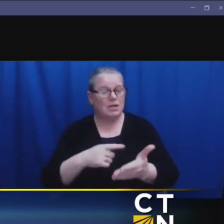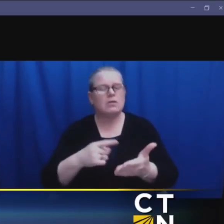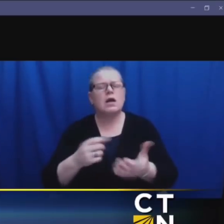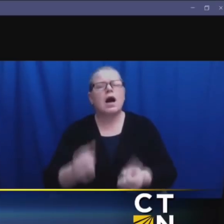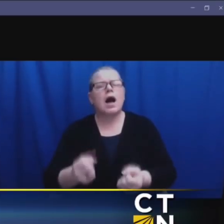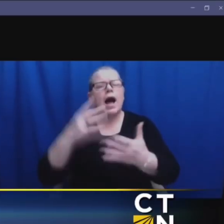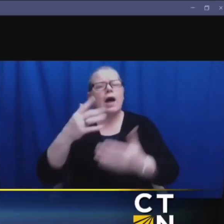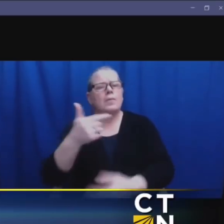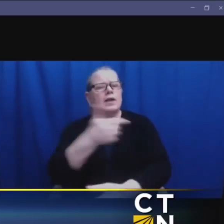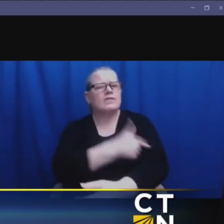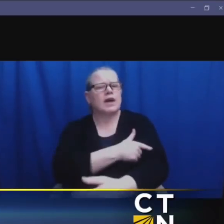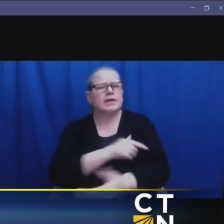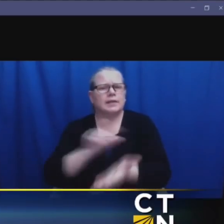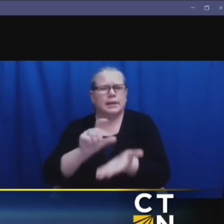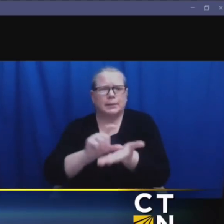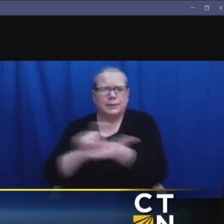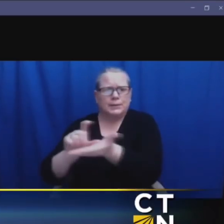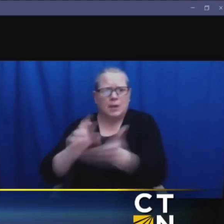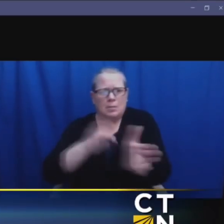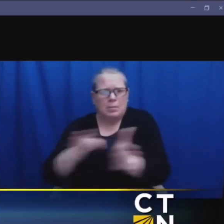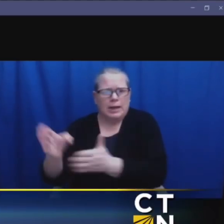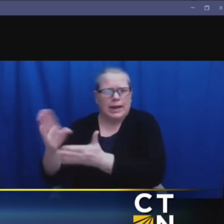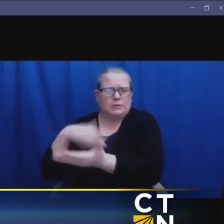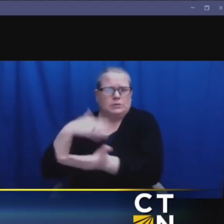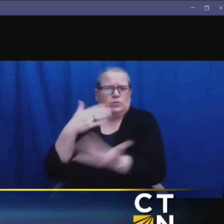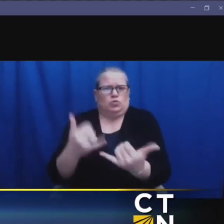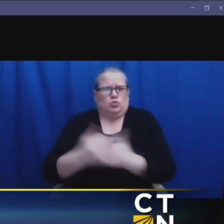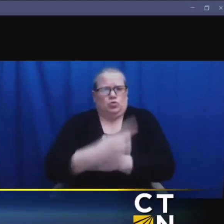delivered today that are now getting pushed to tomorrow morning?